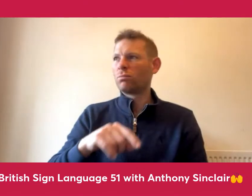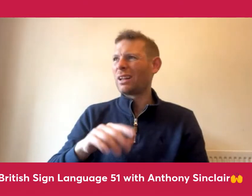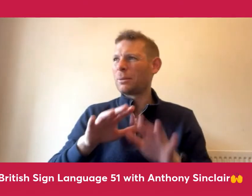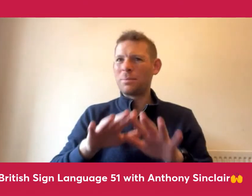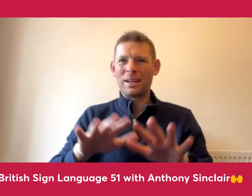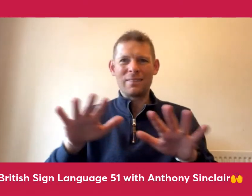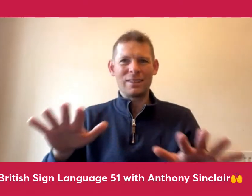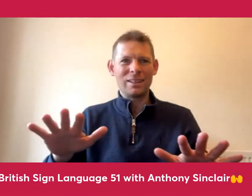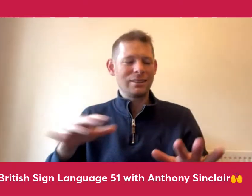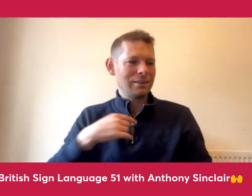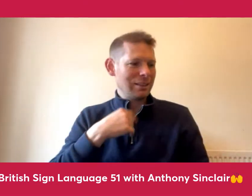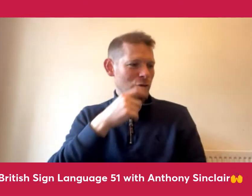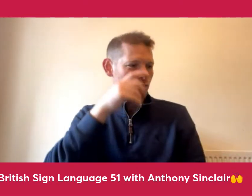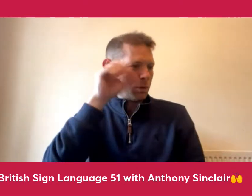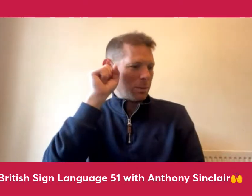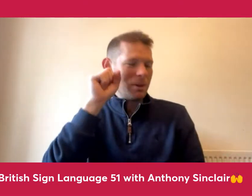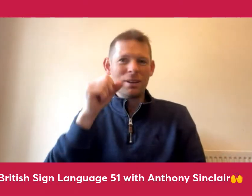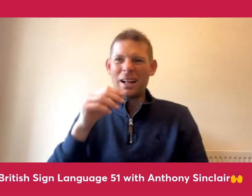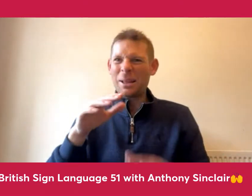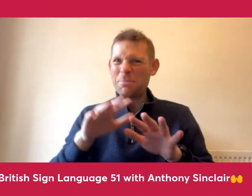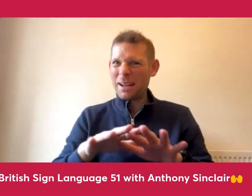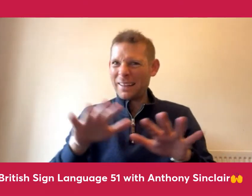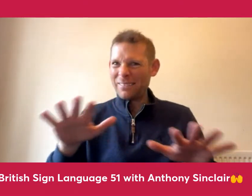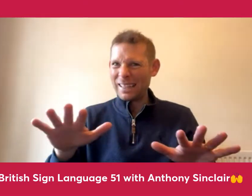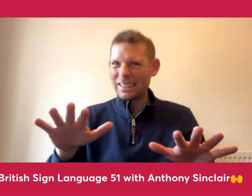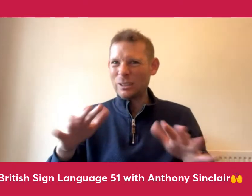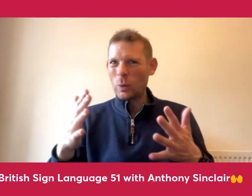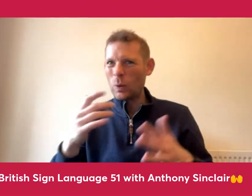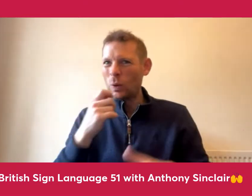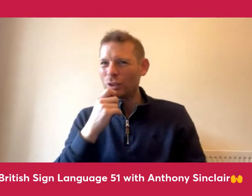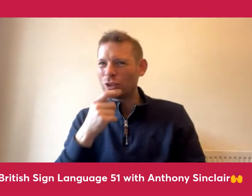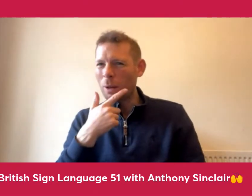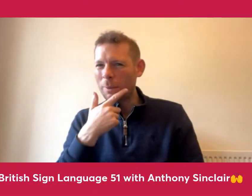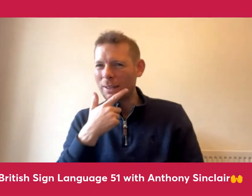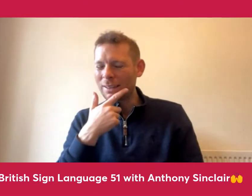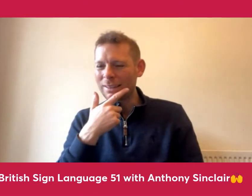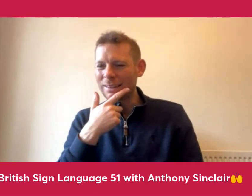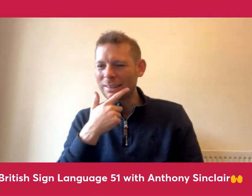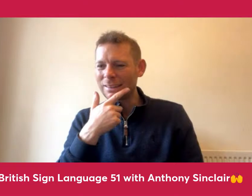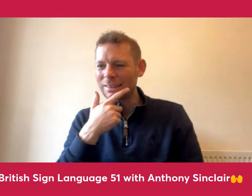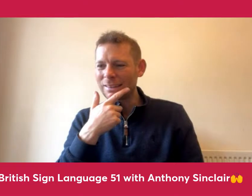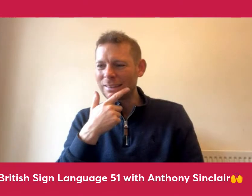And we will be flying, I think, from Belfast. I'm not quite sure. I can't remember. Maybe Dublin.